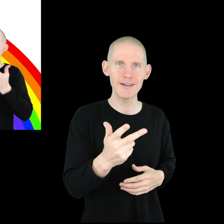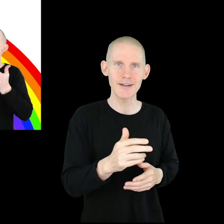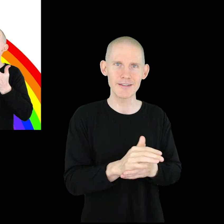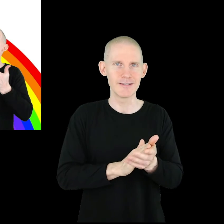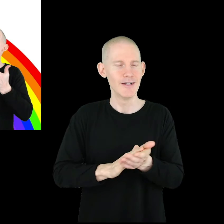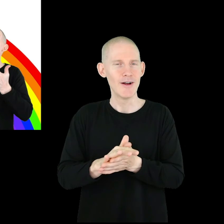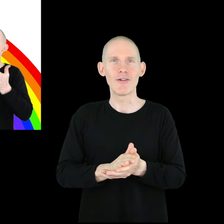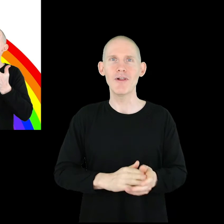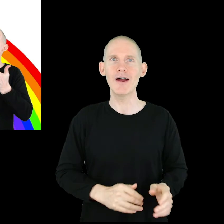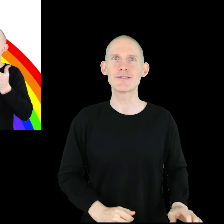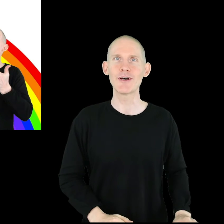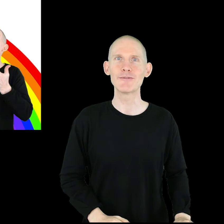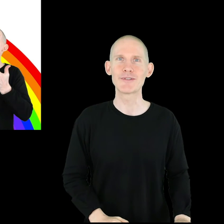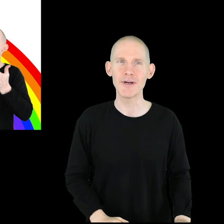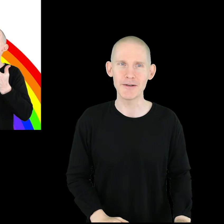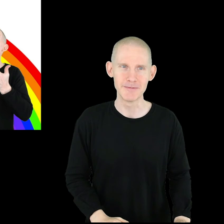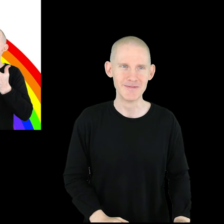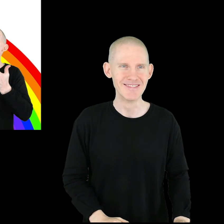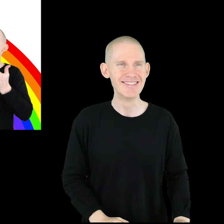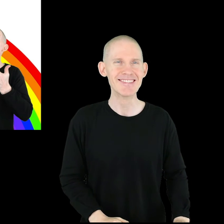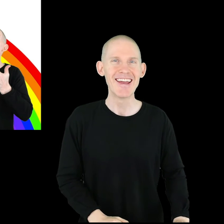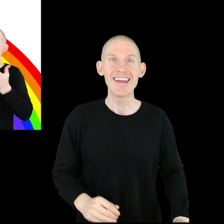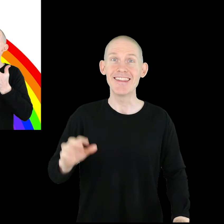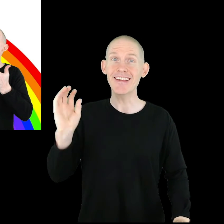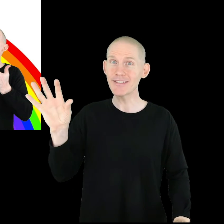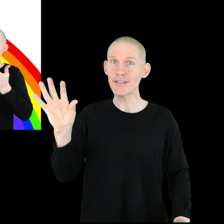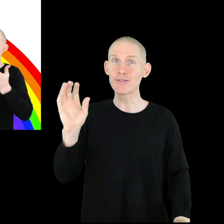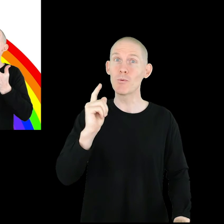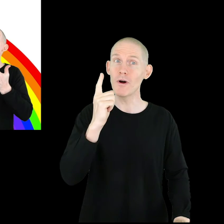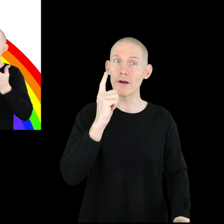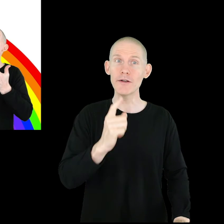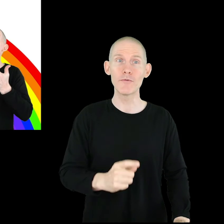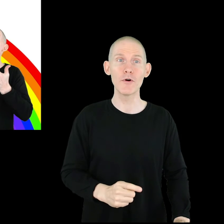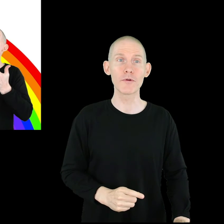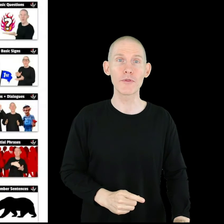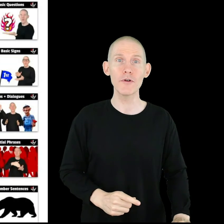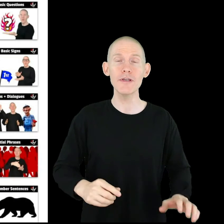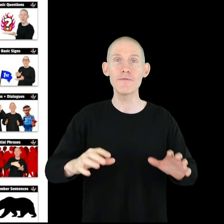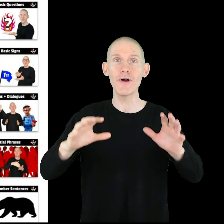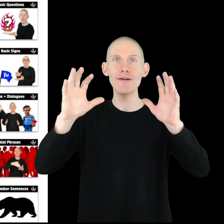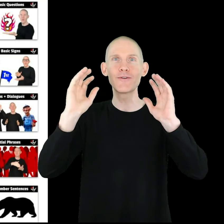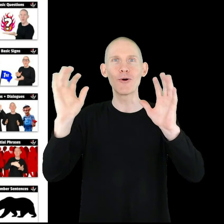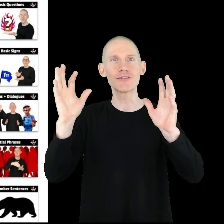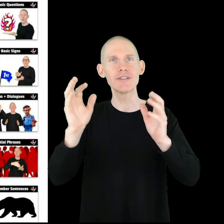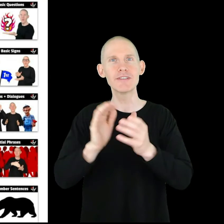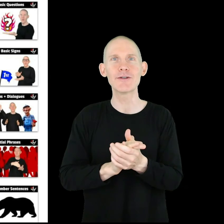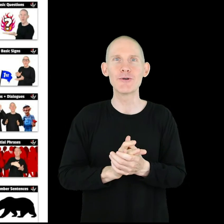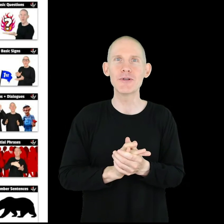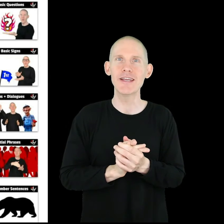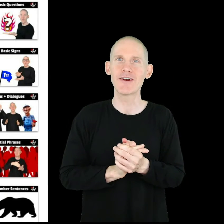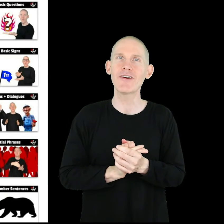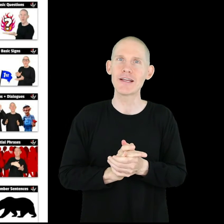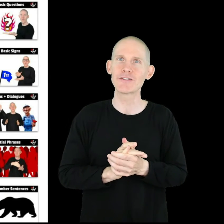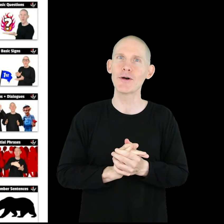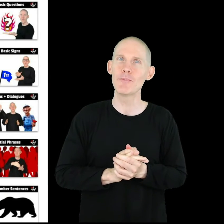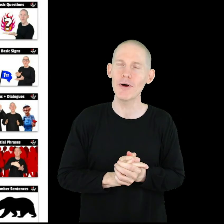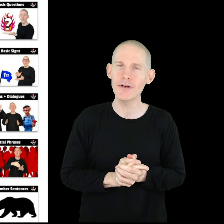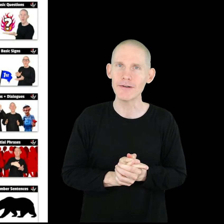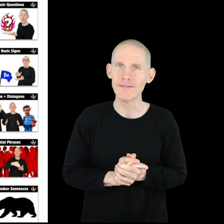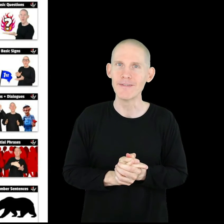dialogues. Lots of stuff. This is one of over 35 courses included in our ASL bundle. All